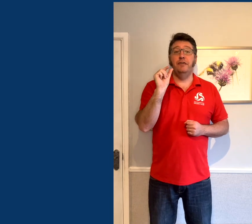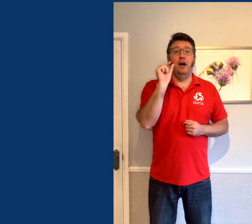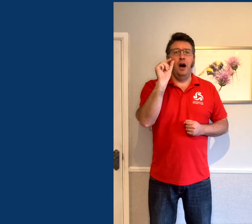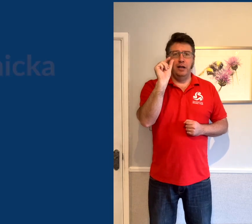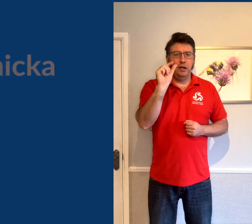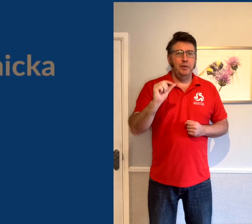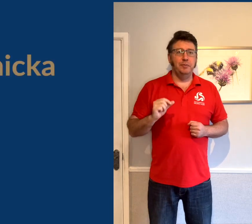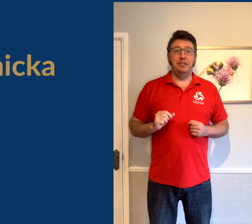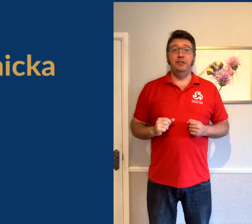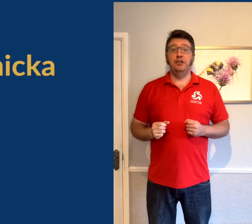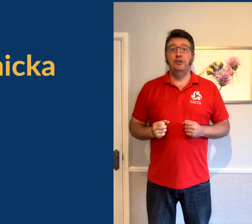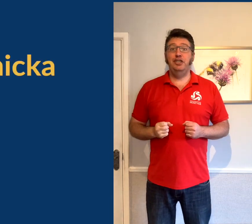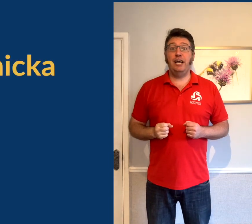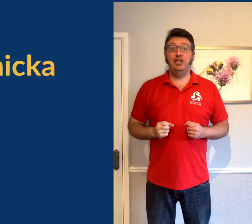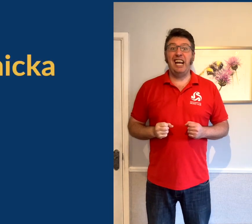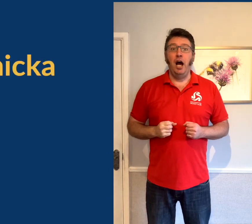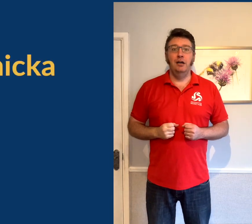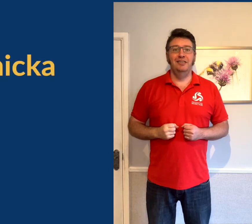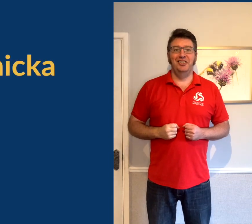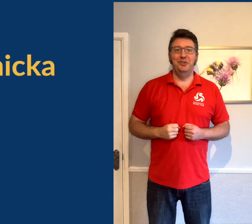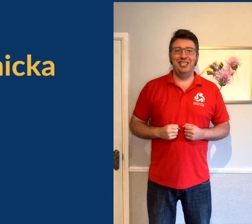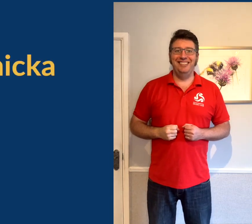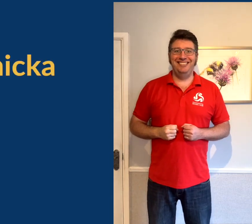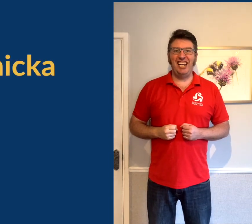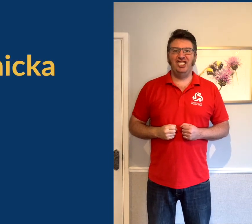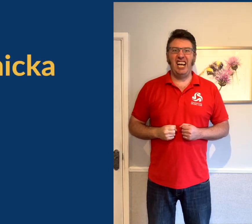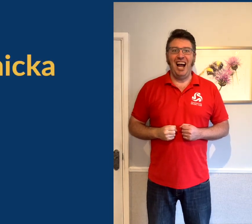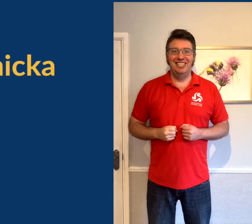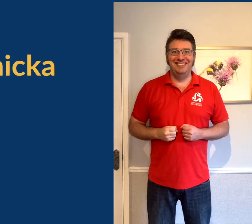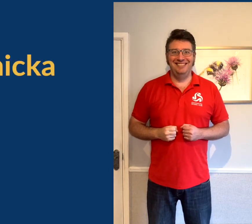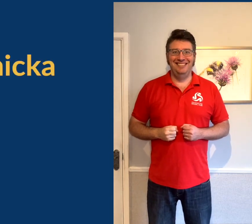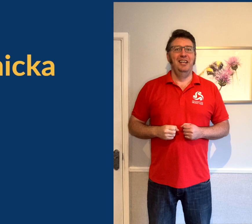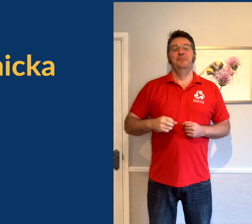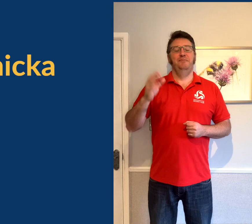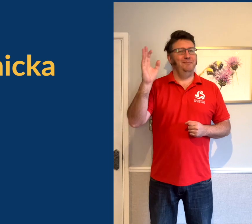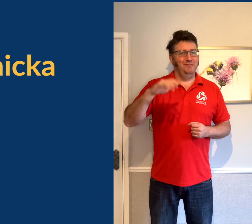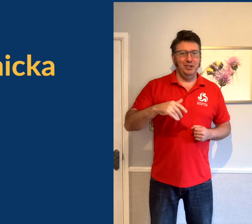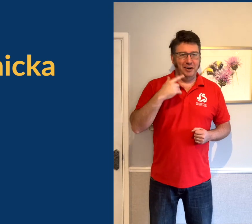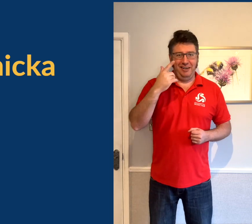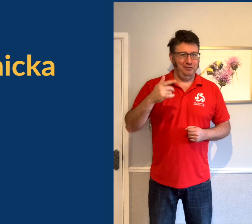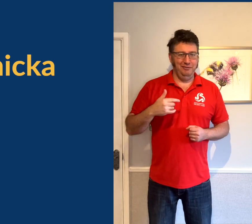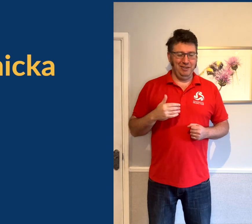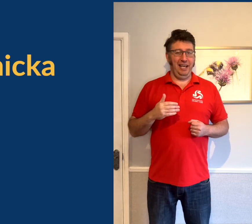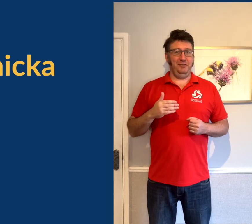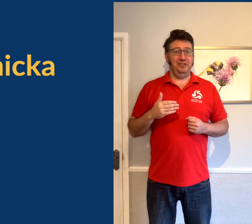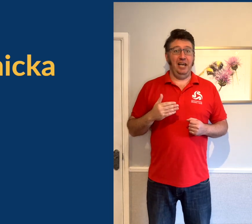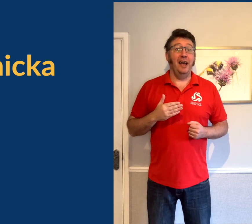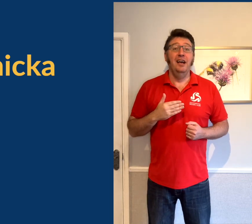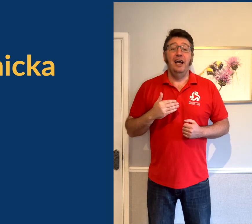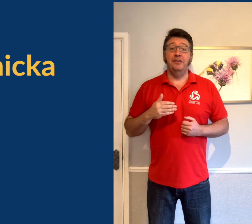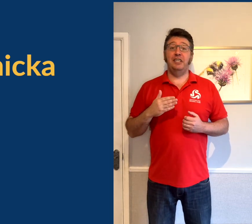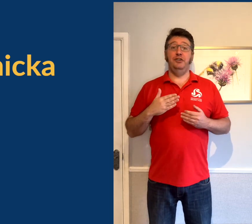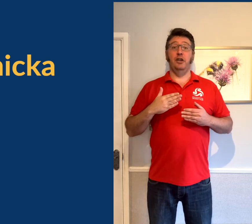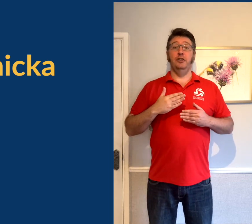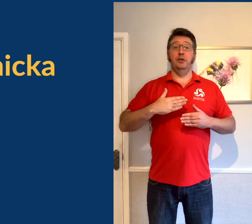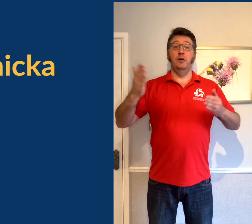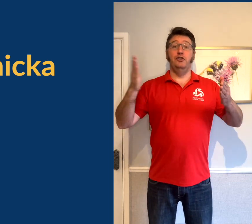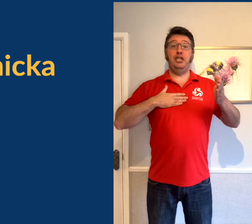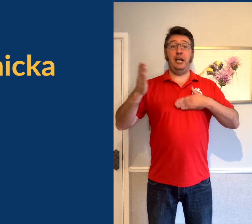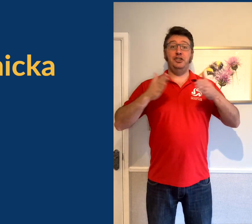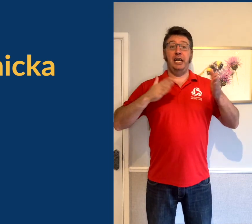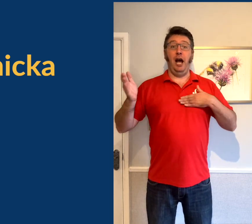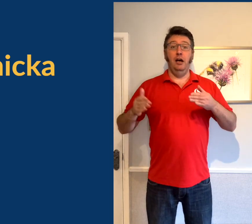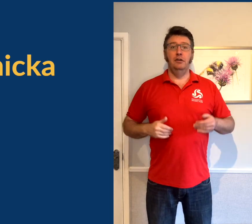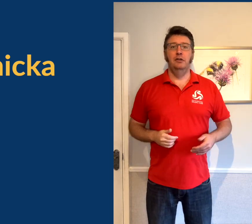our groove. Our little moment is chica chica. Can you say chica chica? You don't actually really have to say it. Instead, you're going to